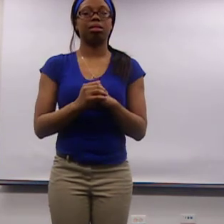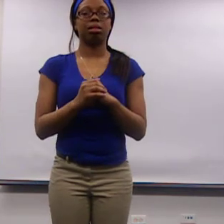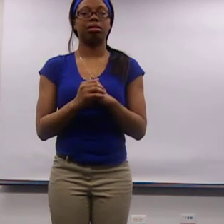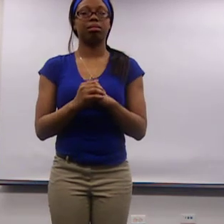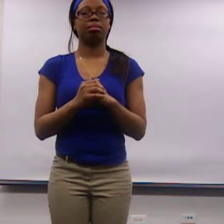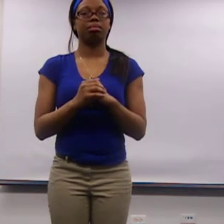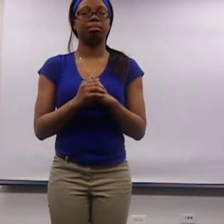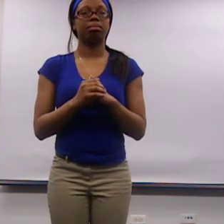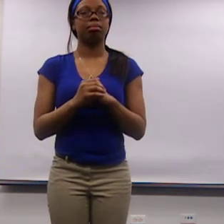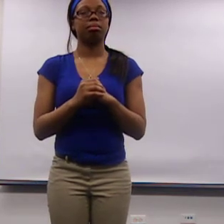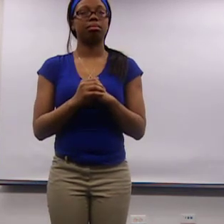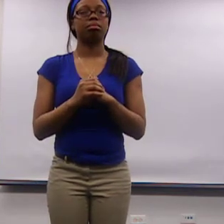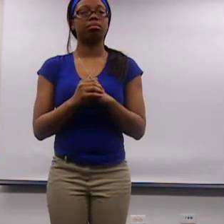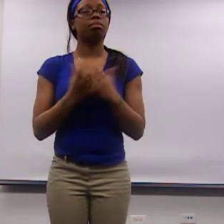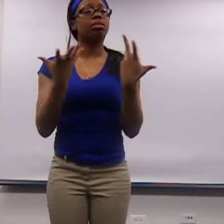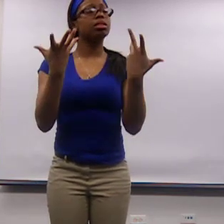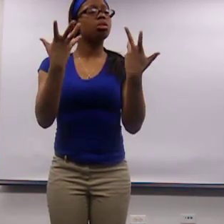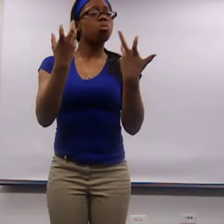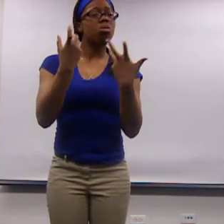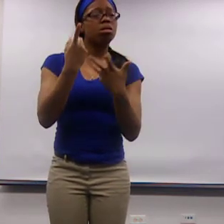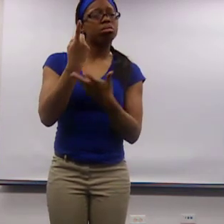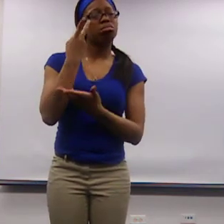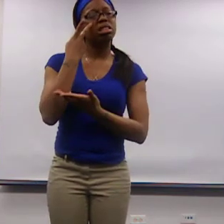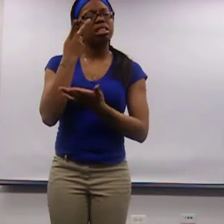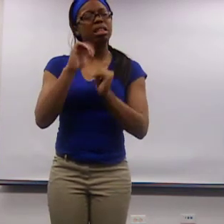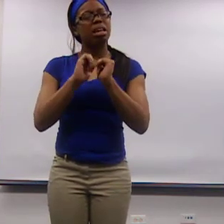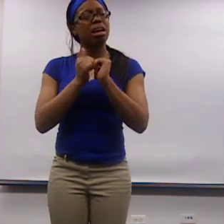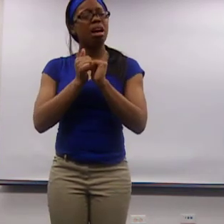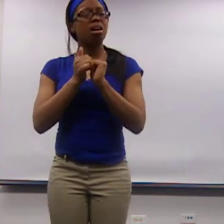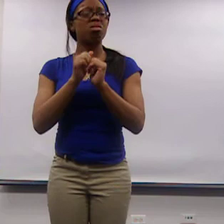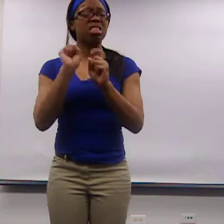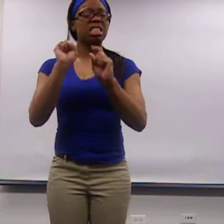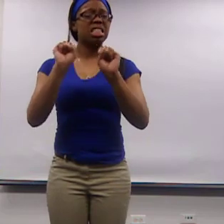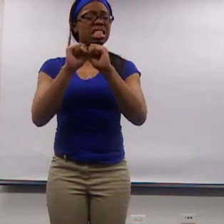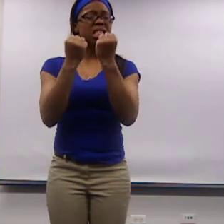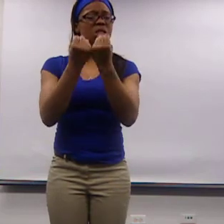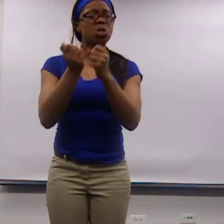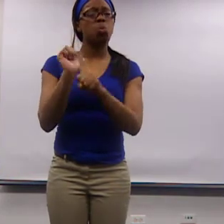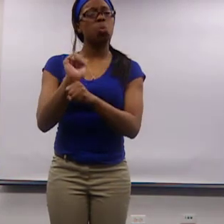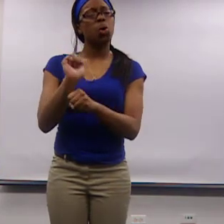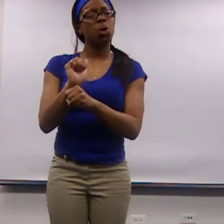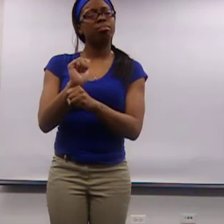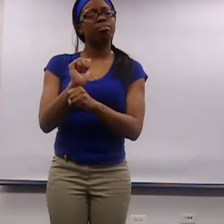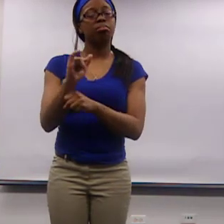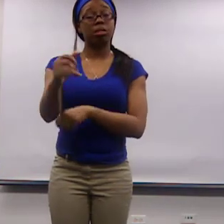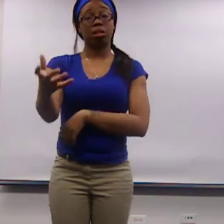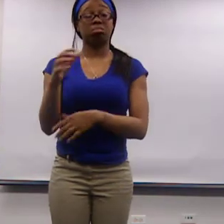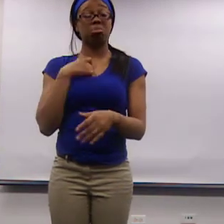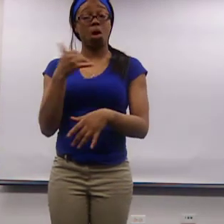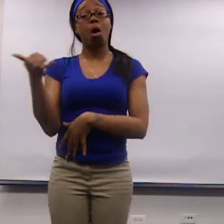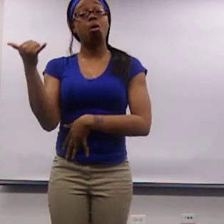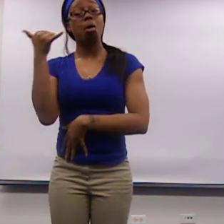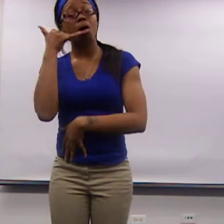So let's talk a little bit about how the system works. A call comes in. The